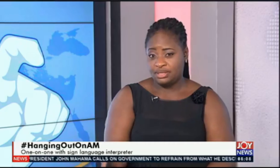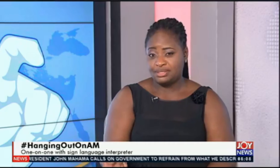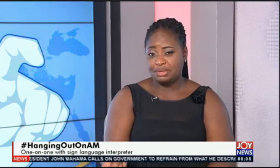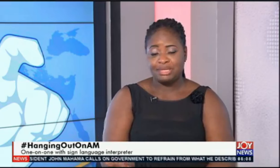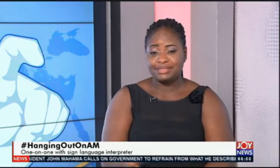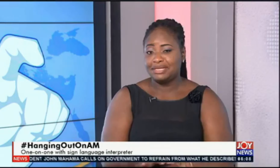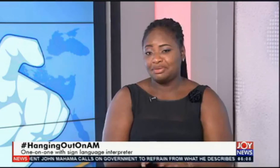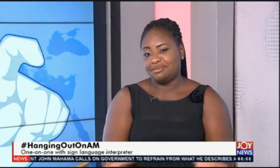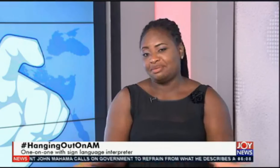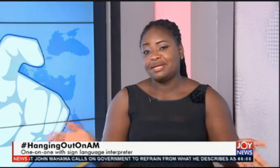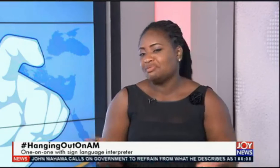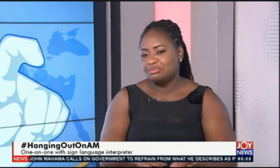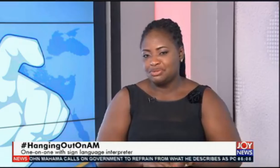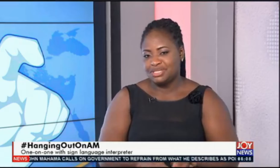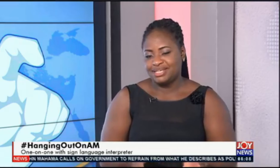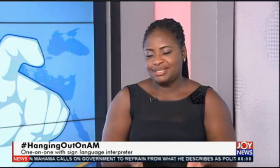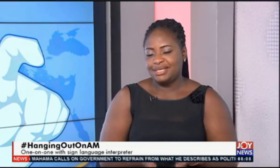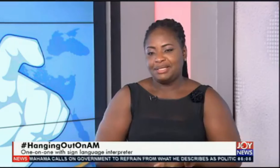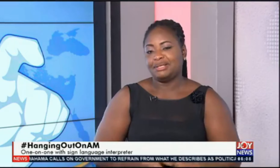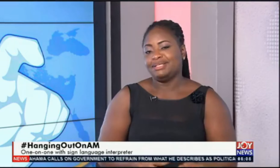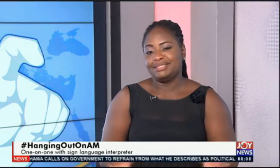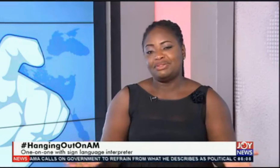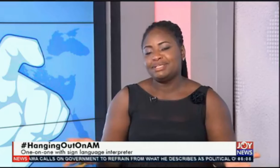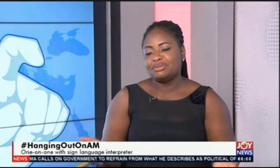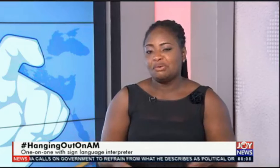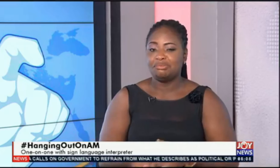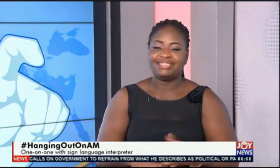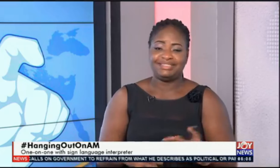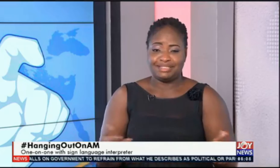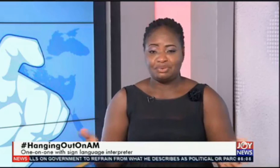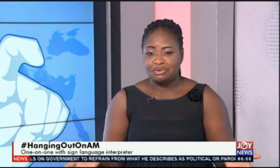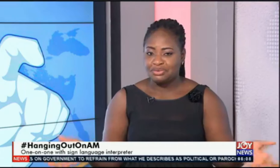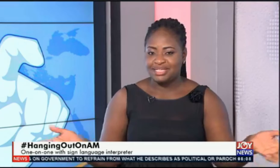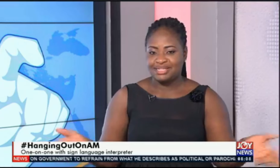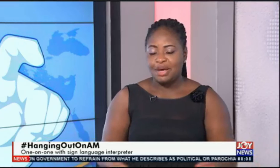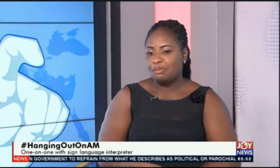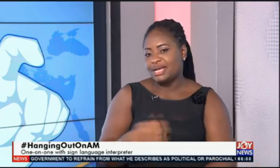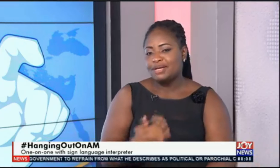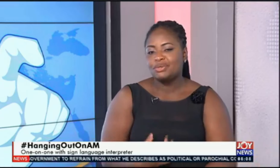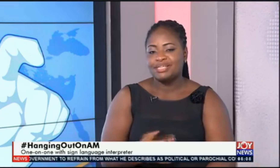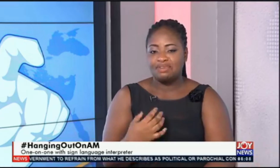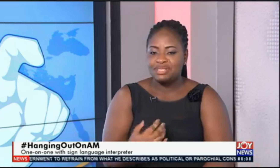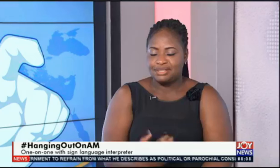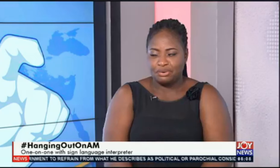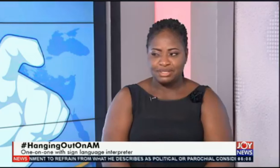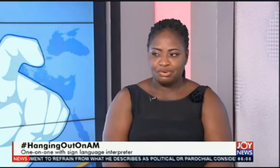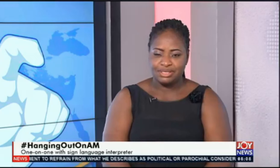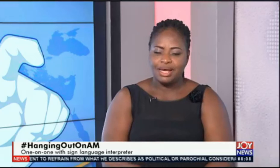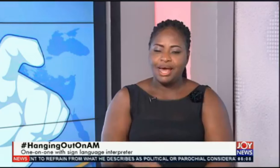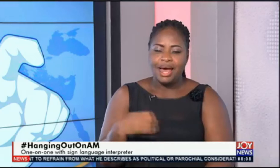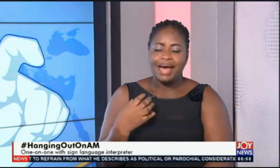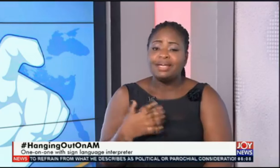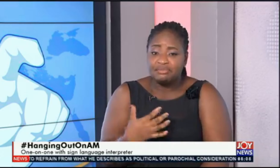I was starting, but none of them used it. They thought, oh, maybe it's just one of those things. But I took it very serious